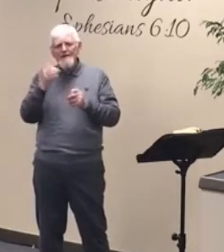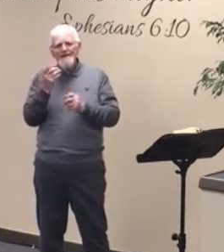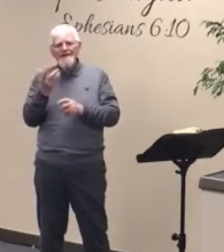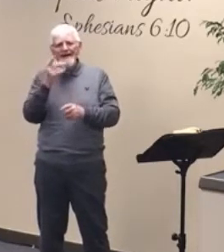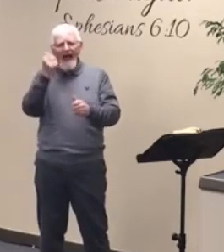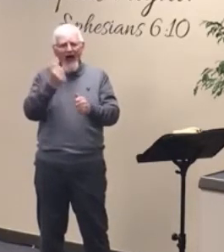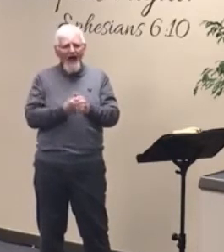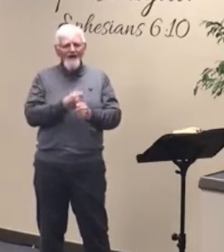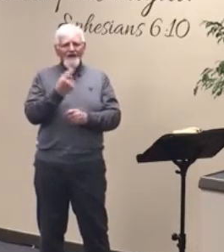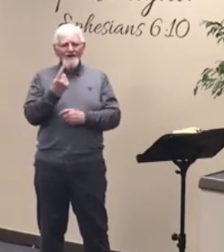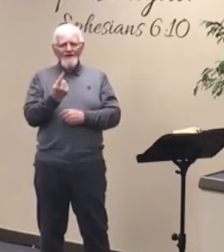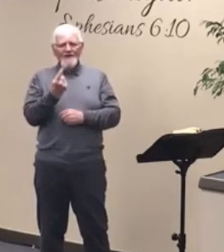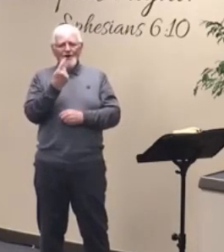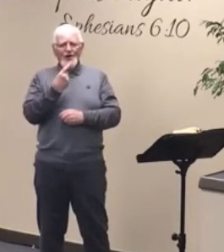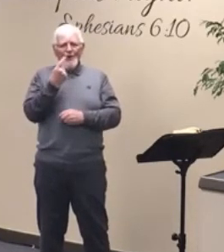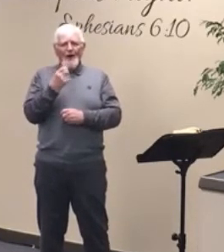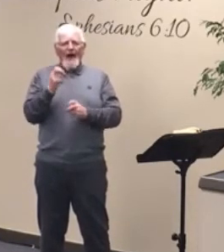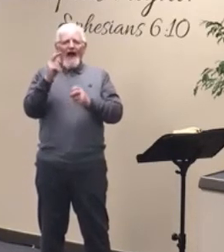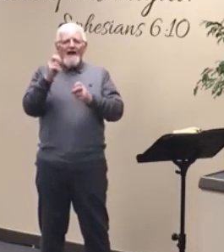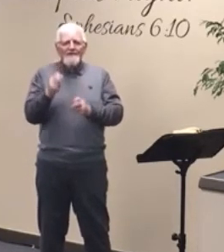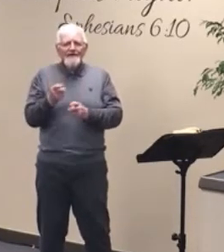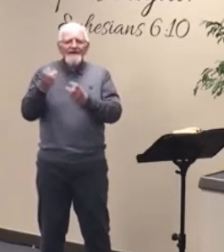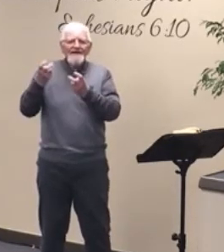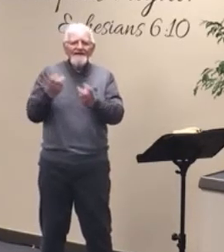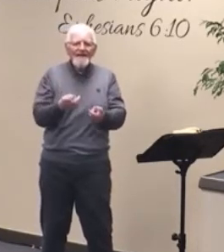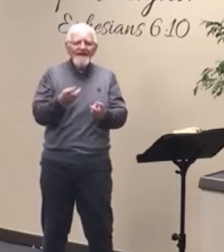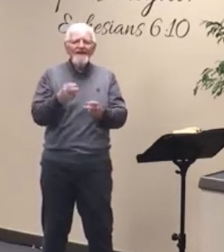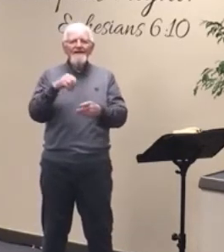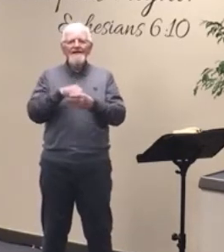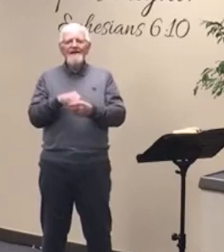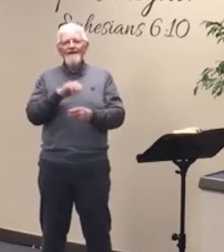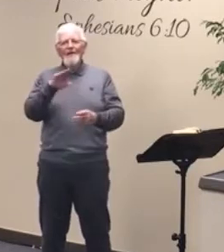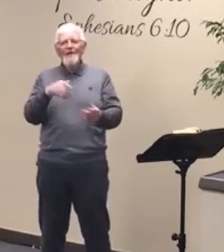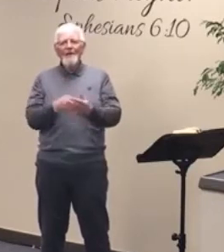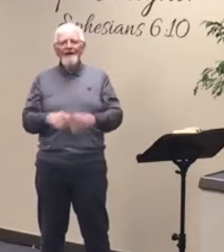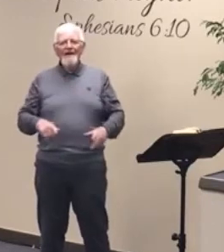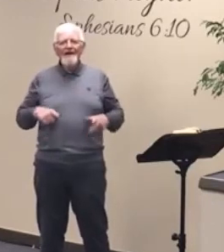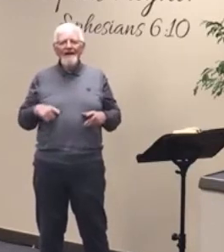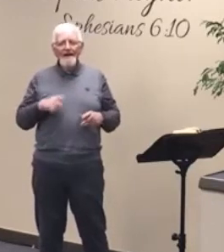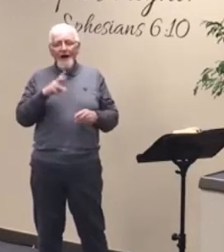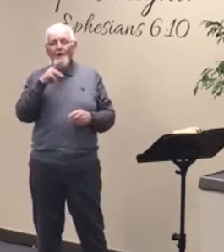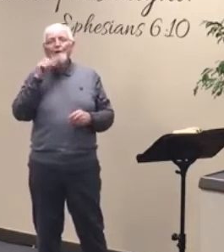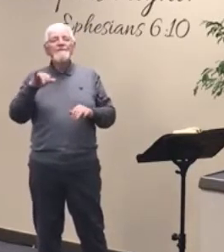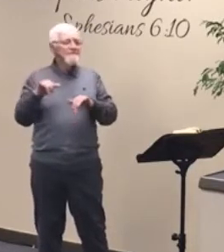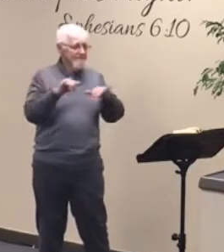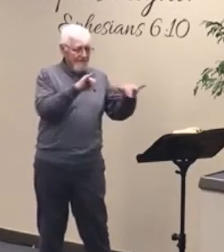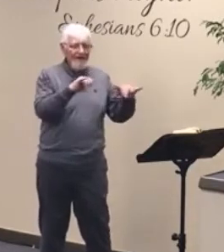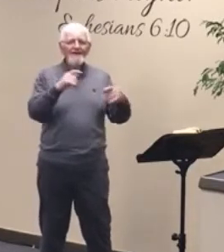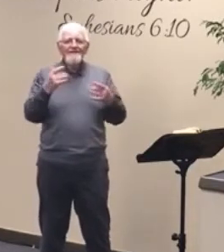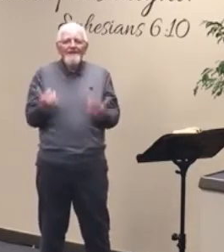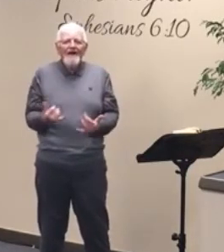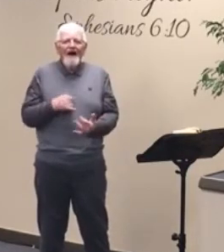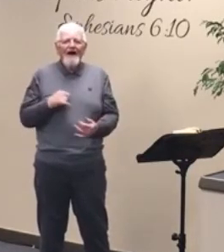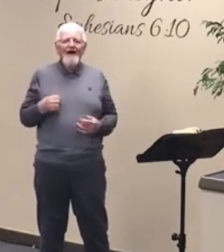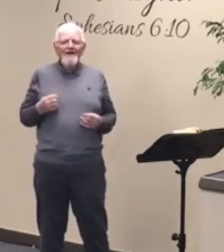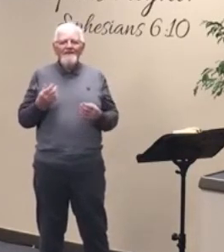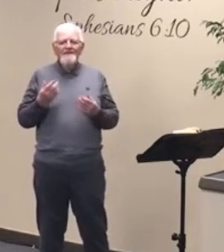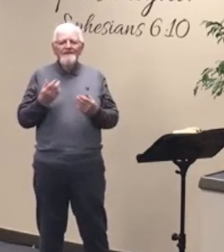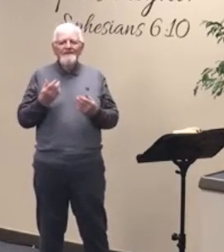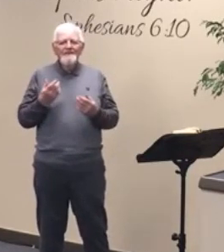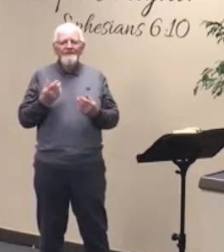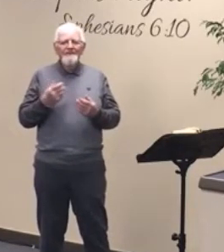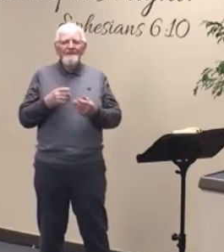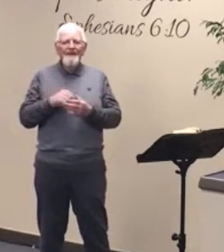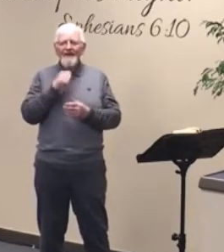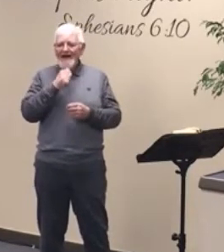everybody who has ever skied ever in their entire life was at the position I am at today. Don't know how to